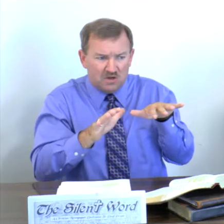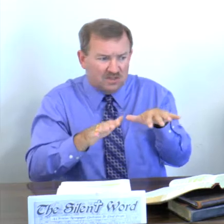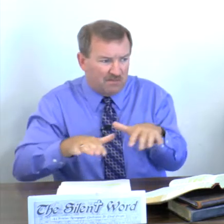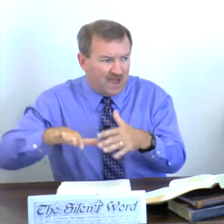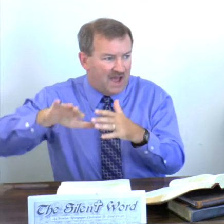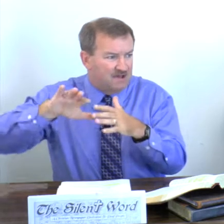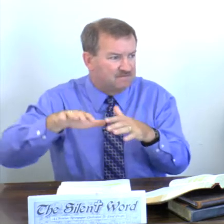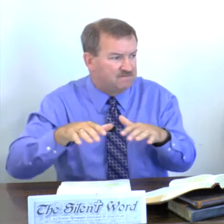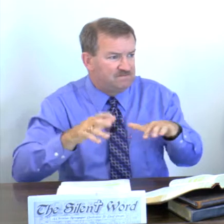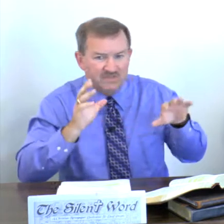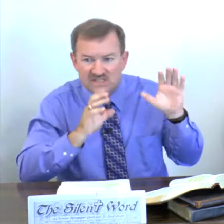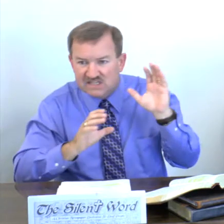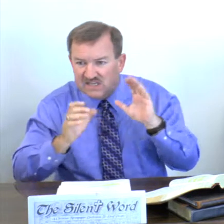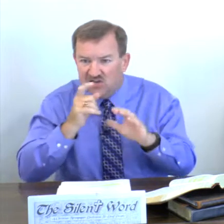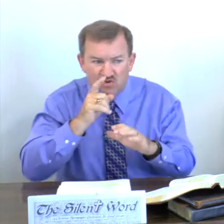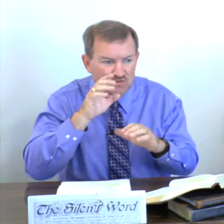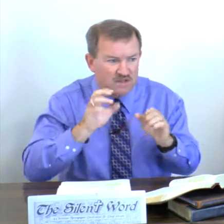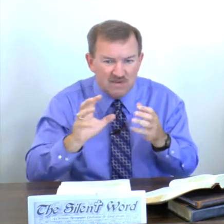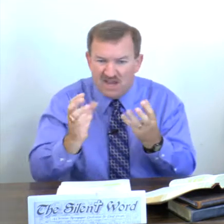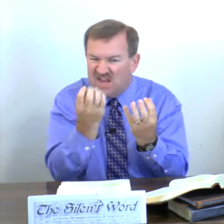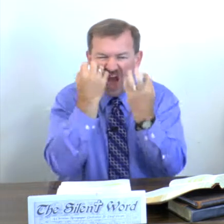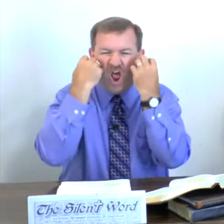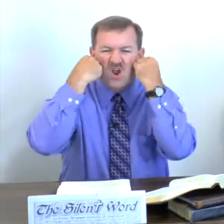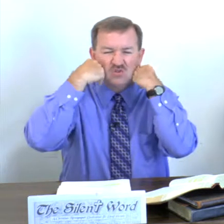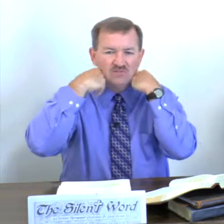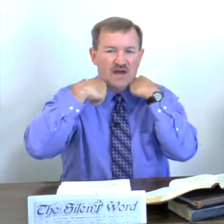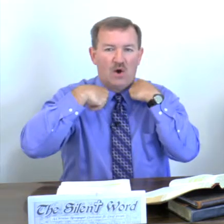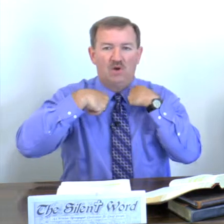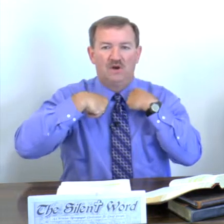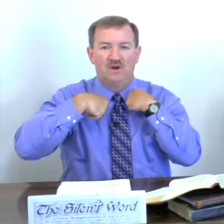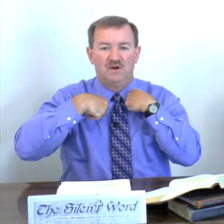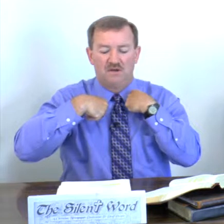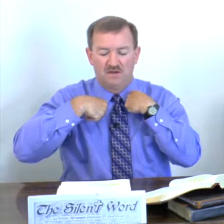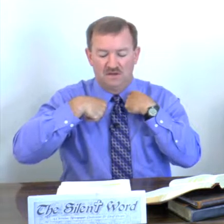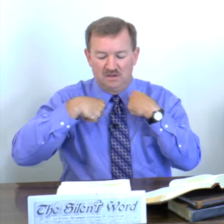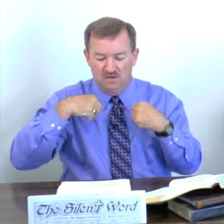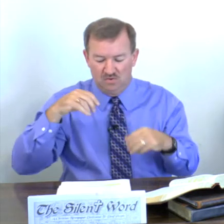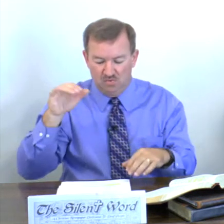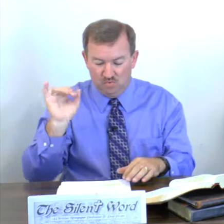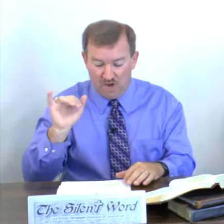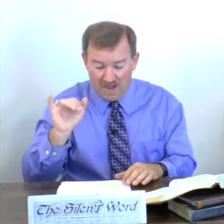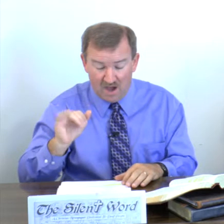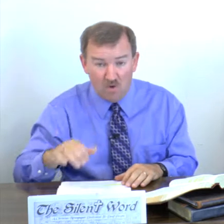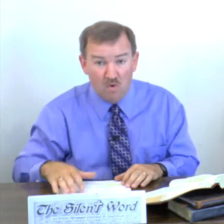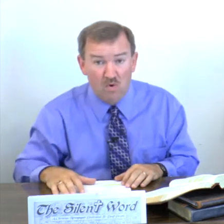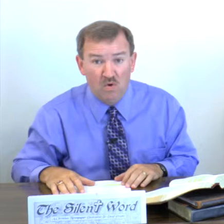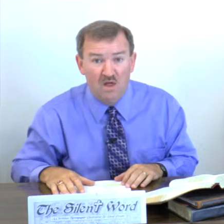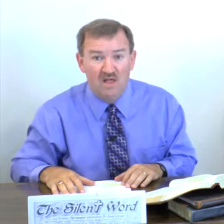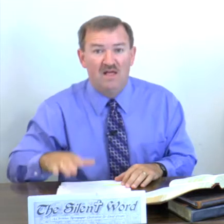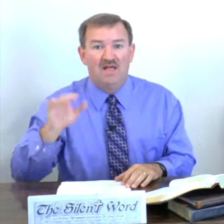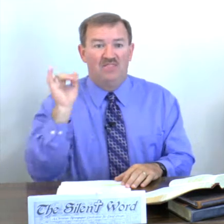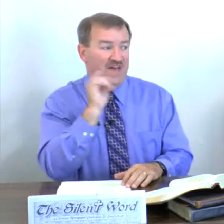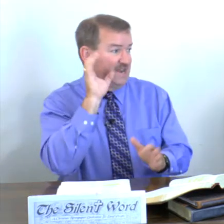walketh about, seeking whom he may devour. Wow. That is